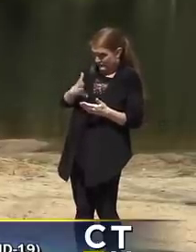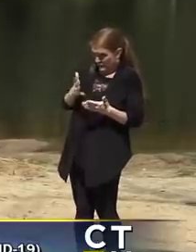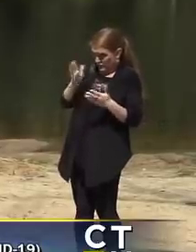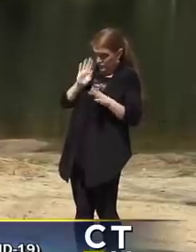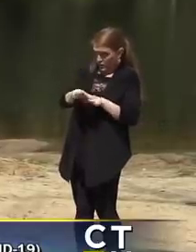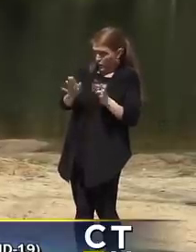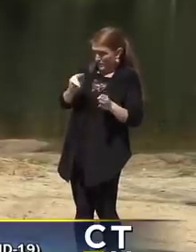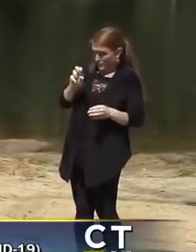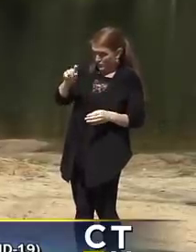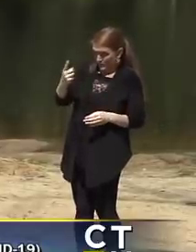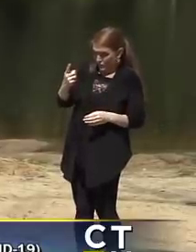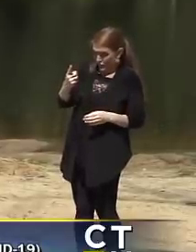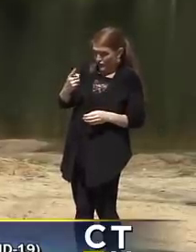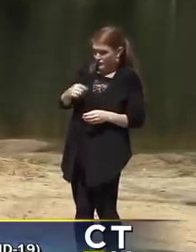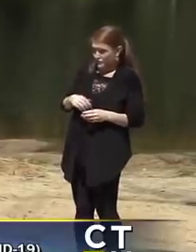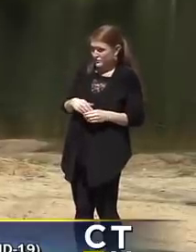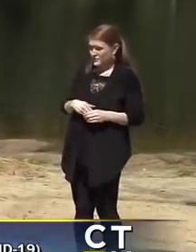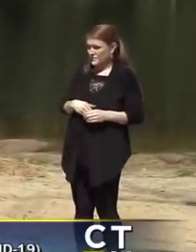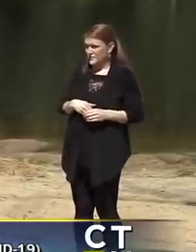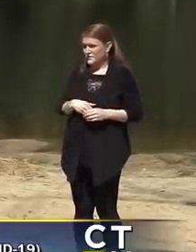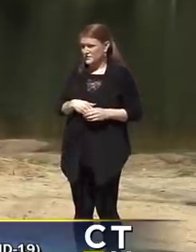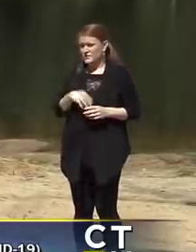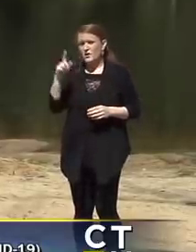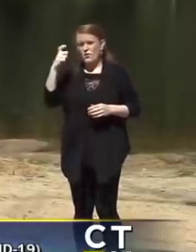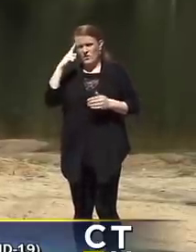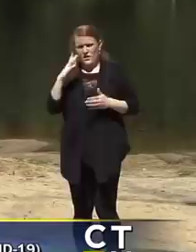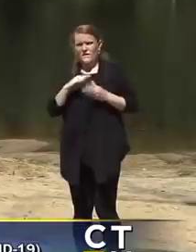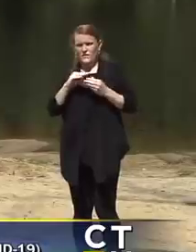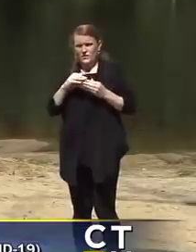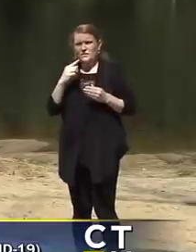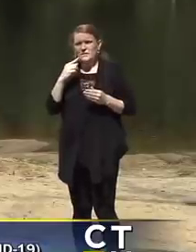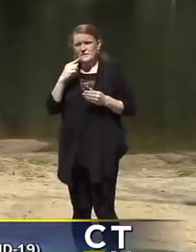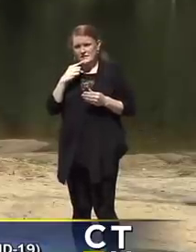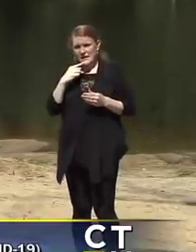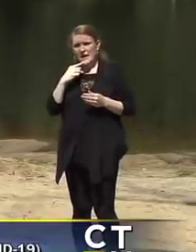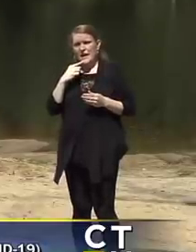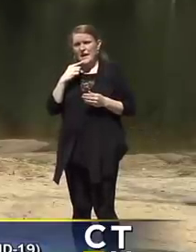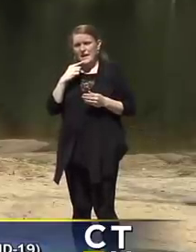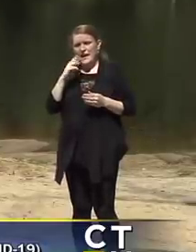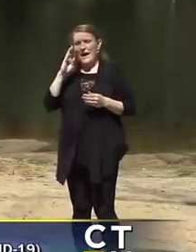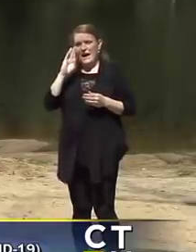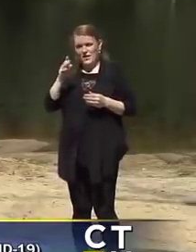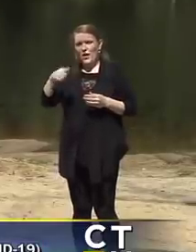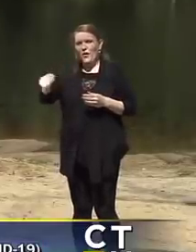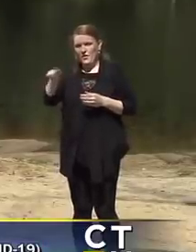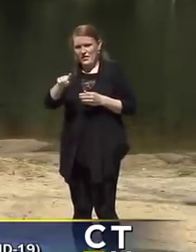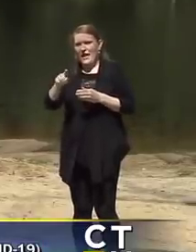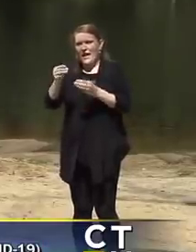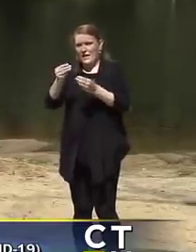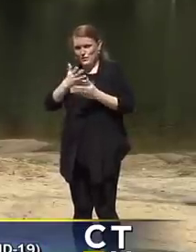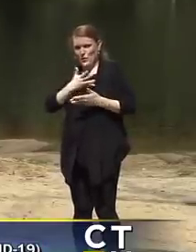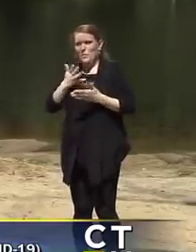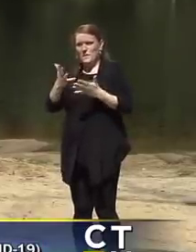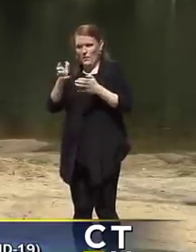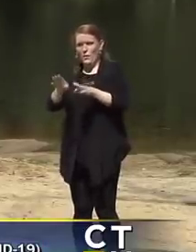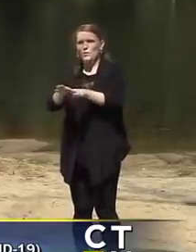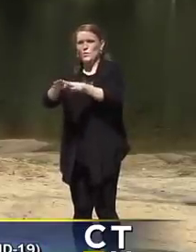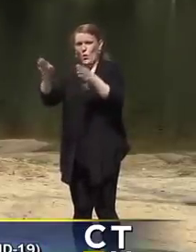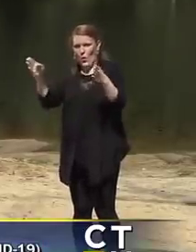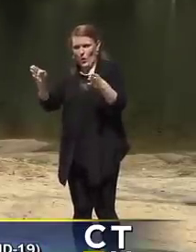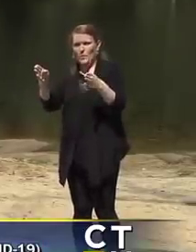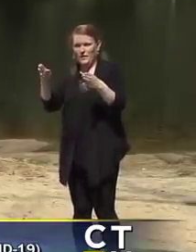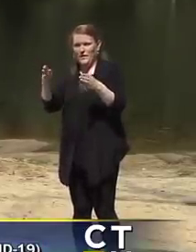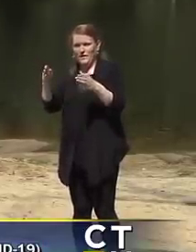1st? They certainly referenced the fact that they were planning to open a lot sooner than me and any healthcare professional I've talked to thought